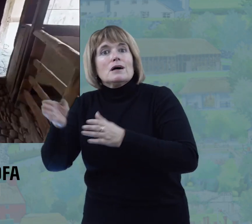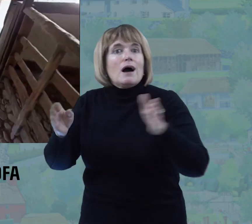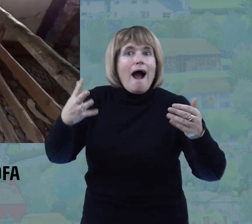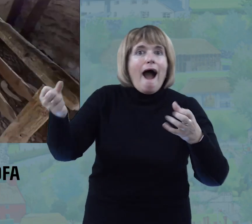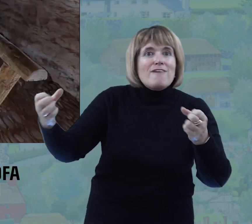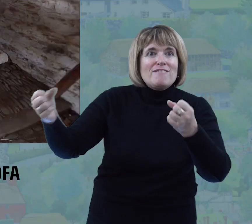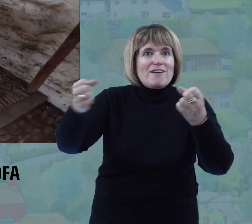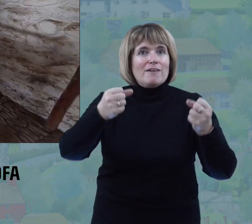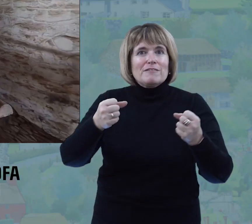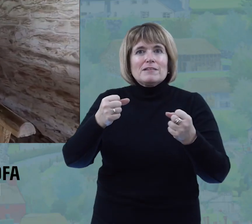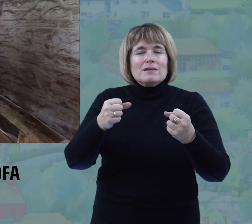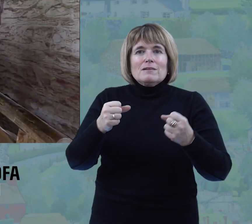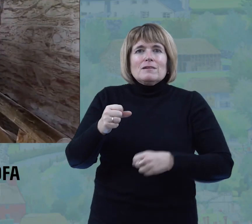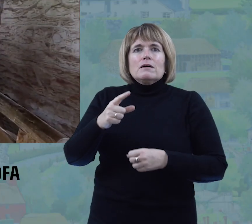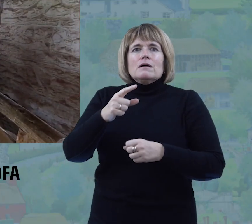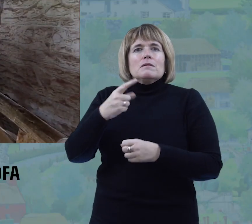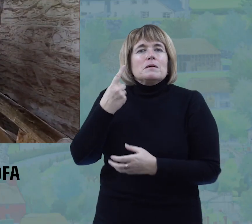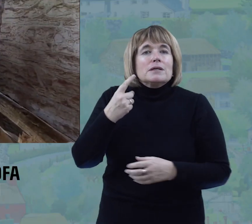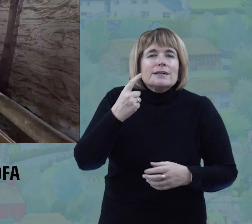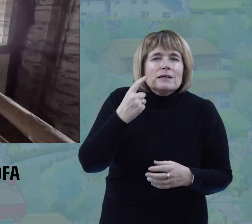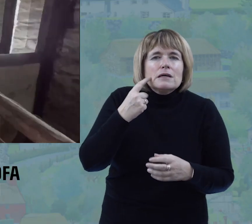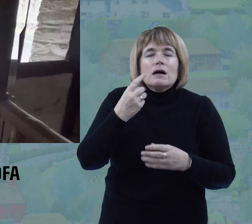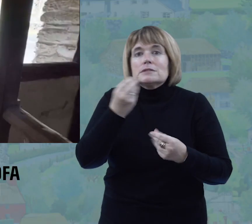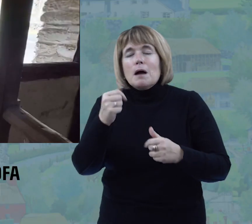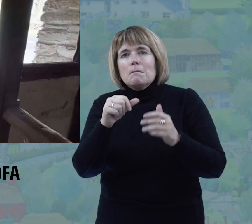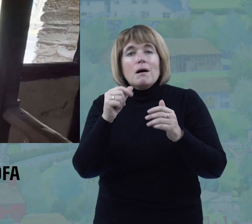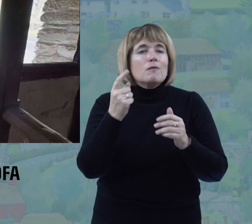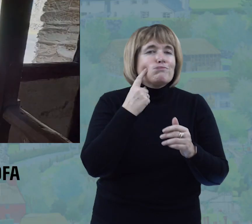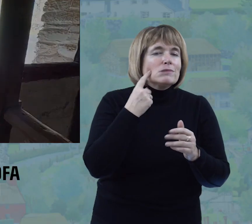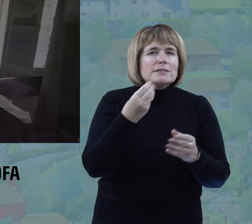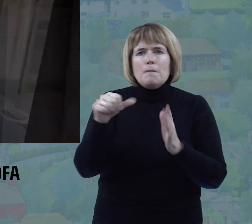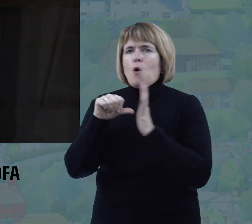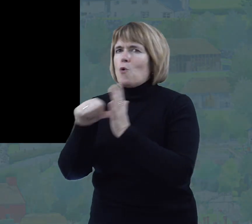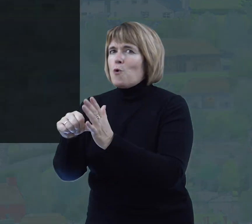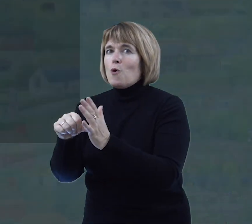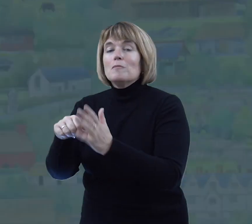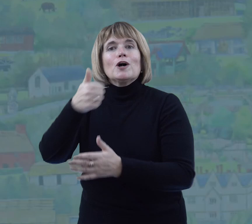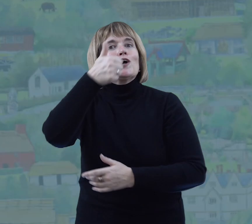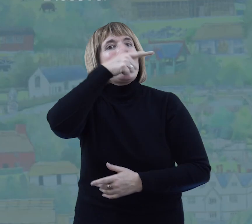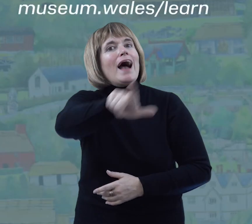be totally different. Some will be easier, some much harder. Good luck.